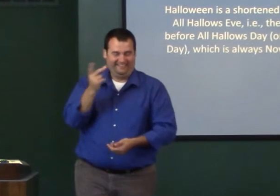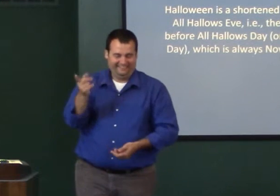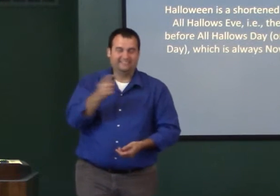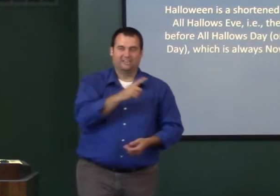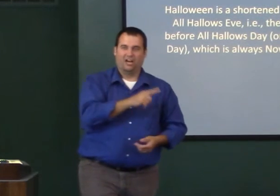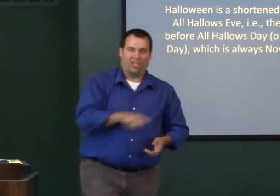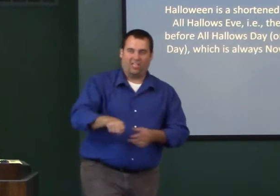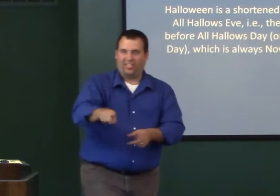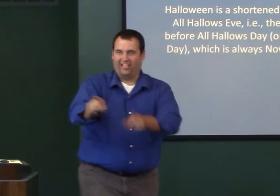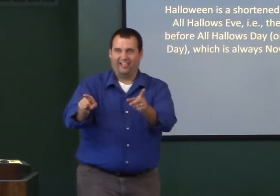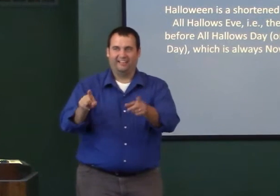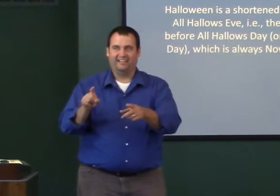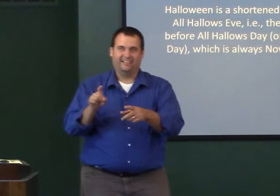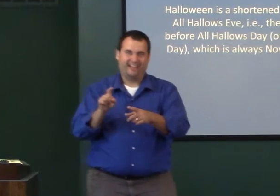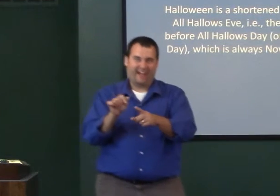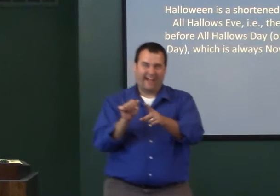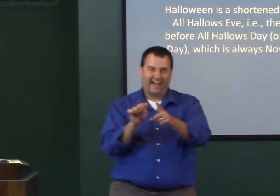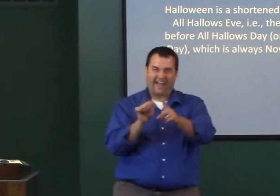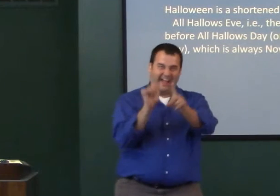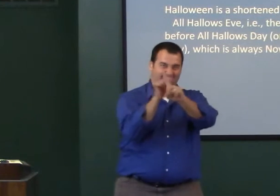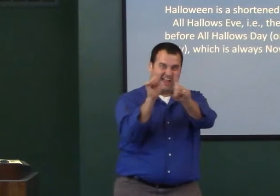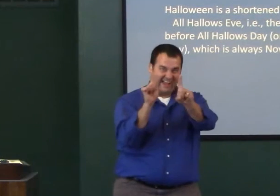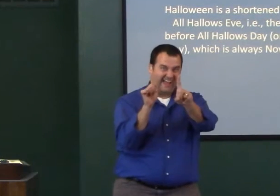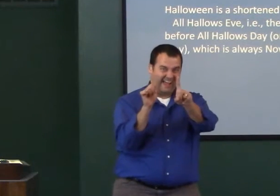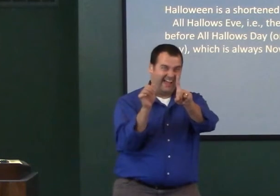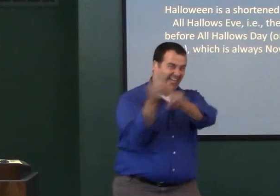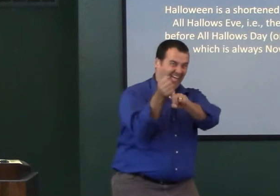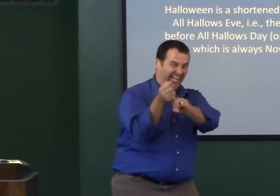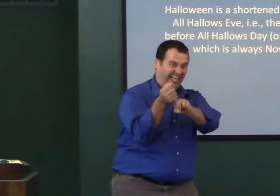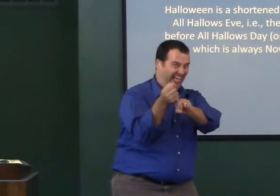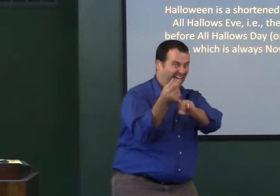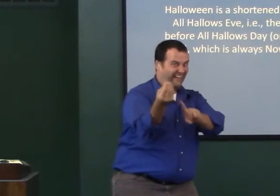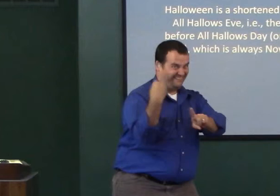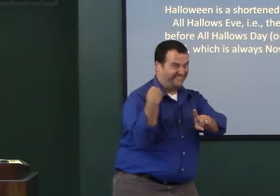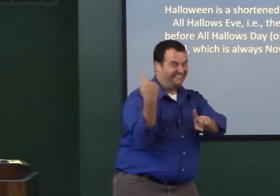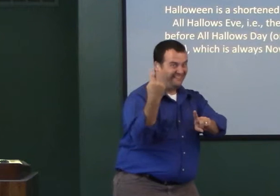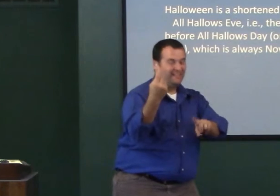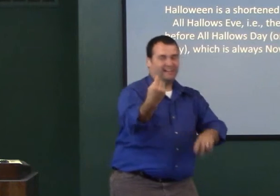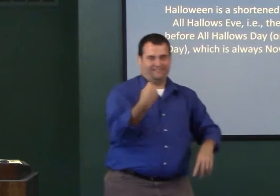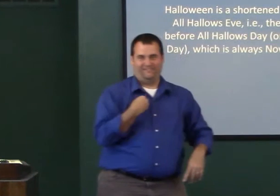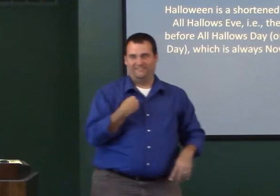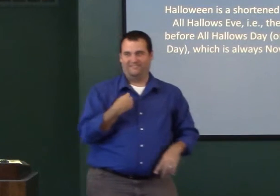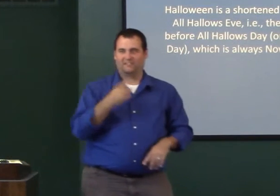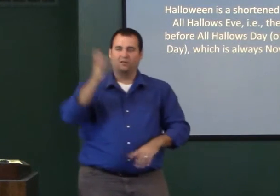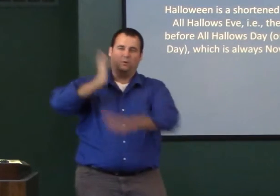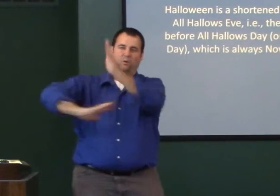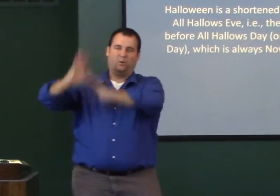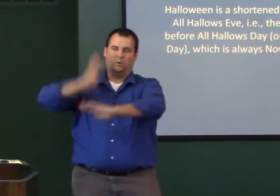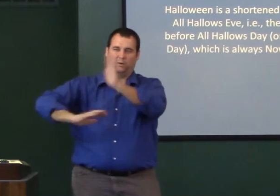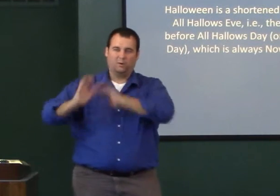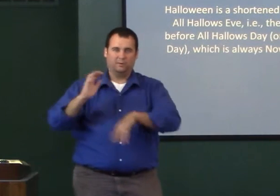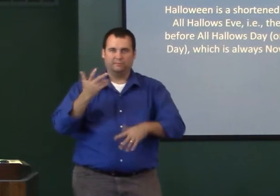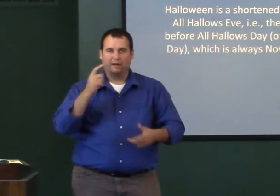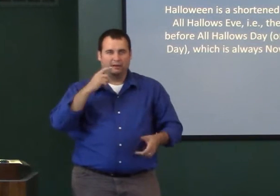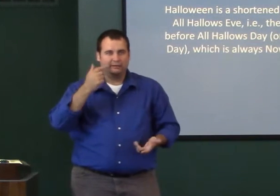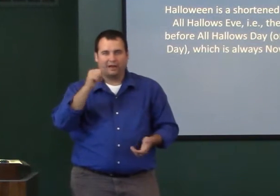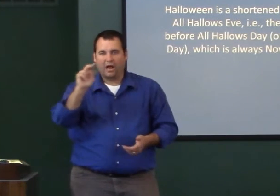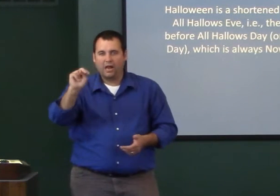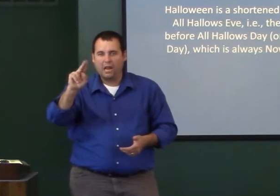kids, all ran around and knocked at people's house. And okay, you give me something,